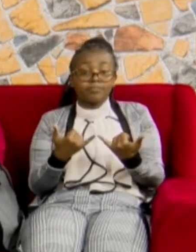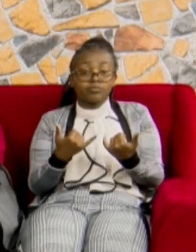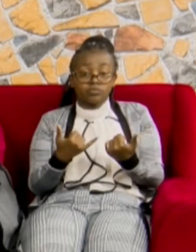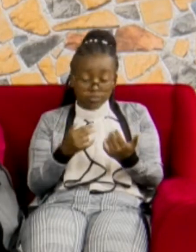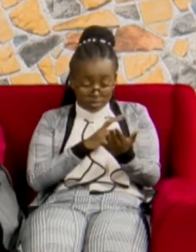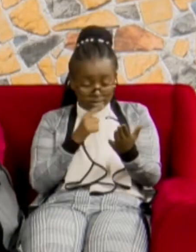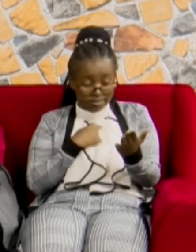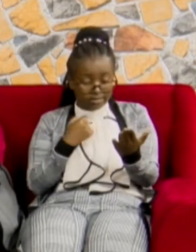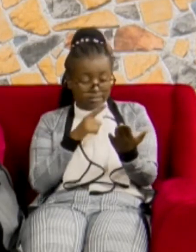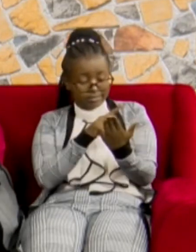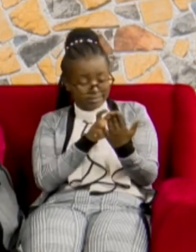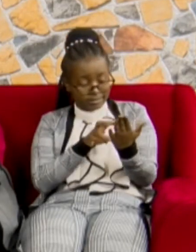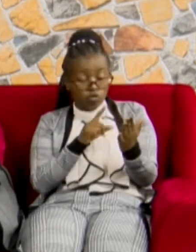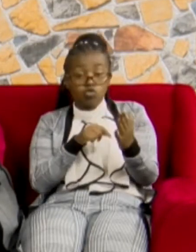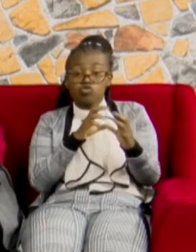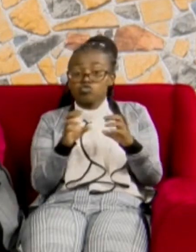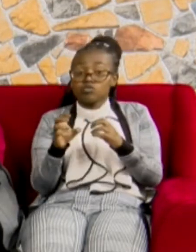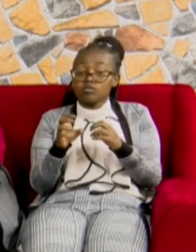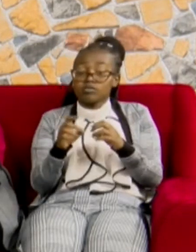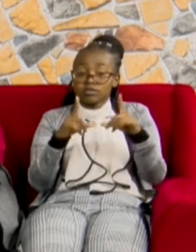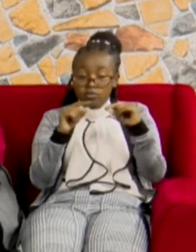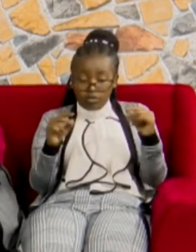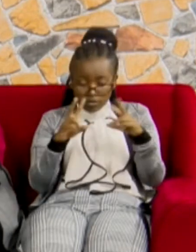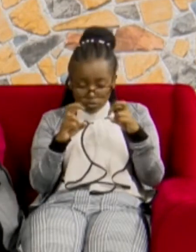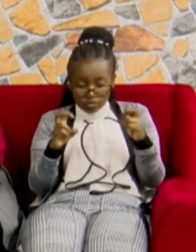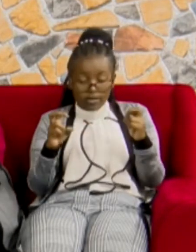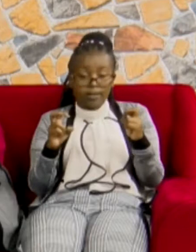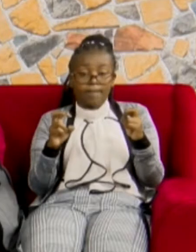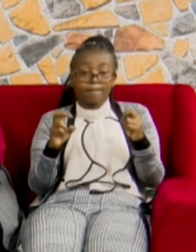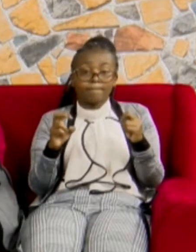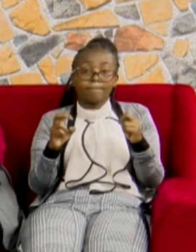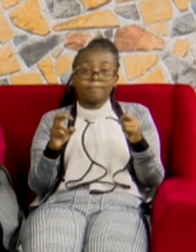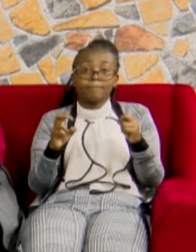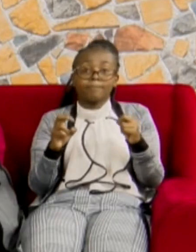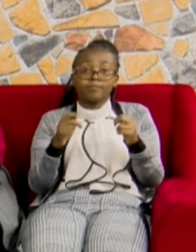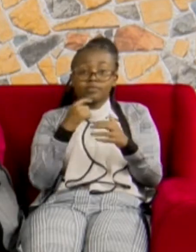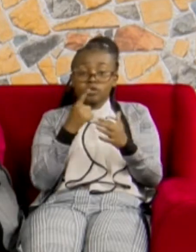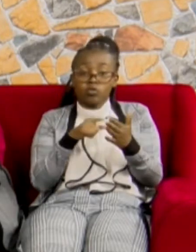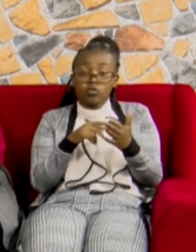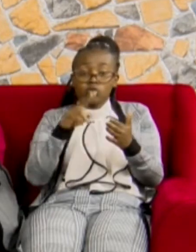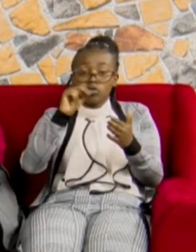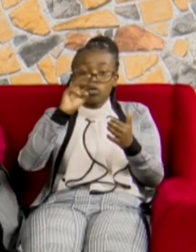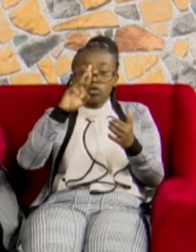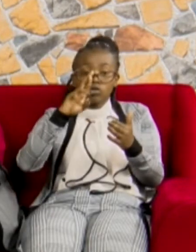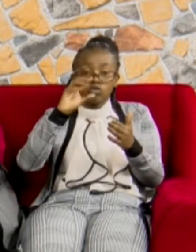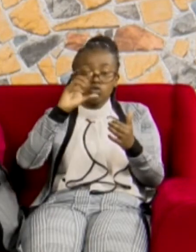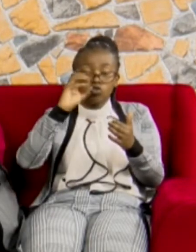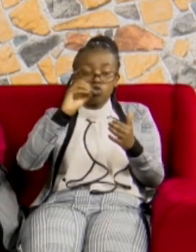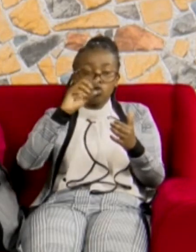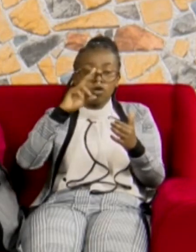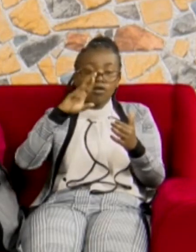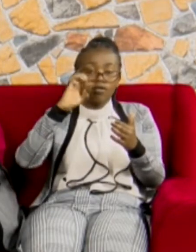I was reading what it is that you do, there was a word that I was looking at. Yes, and it says neuro